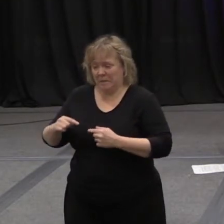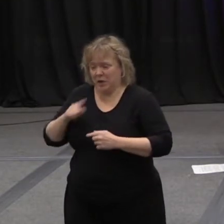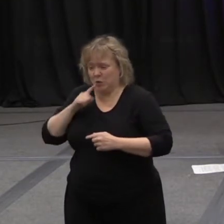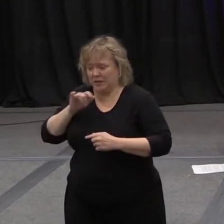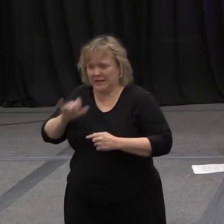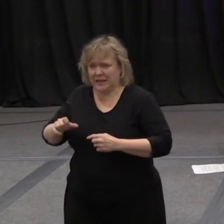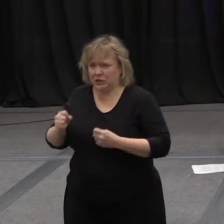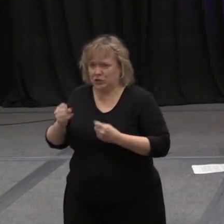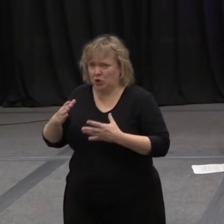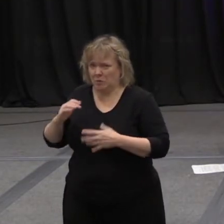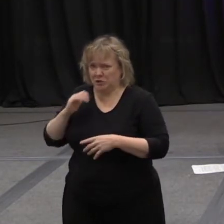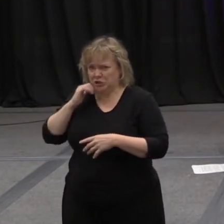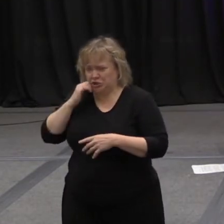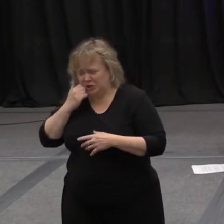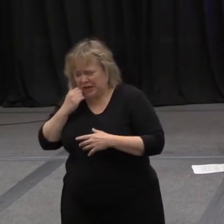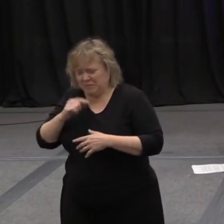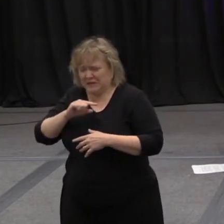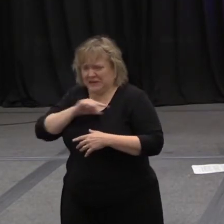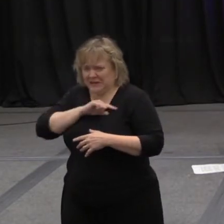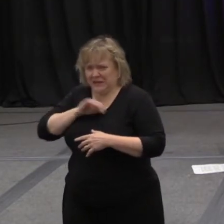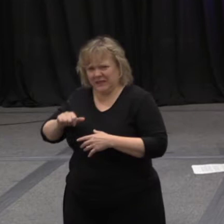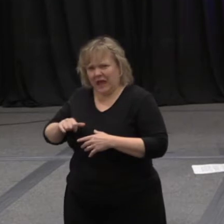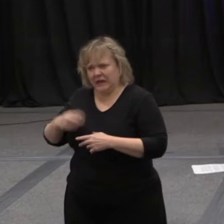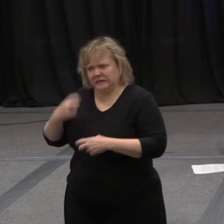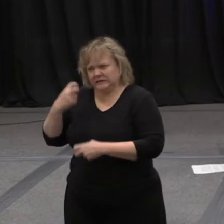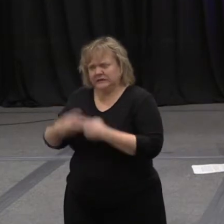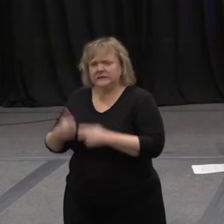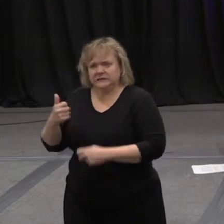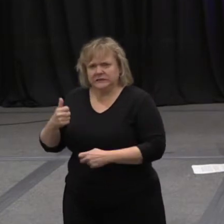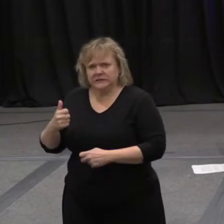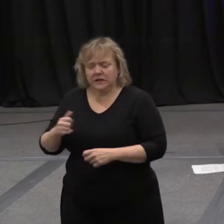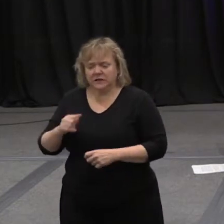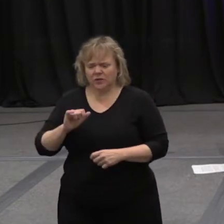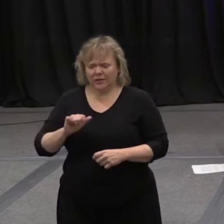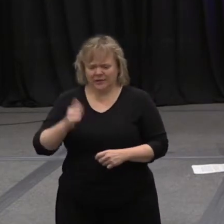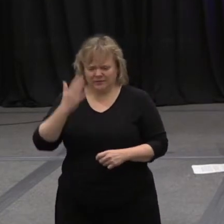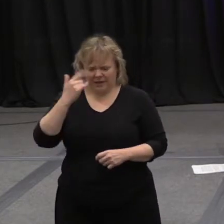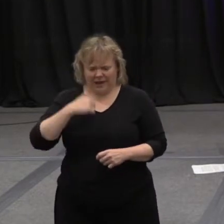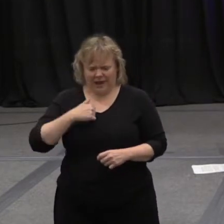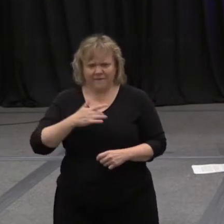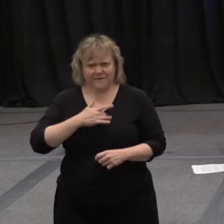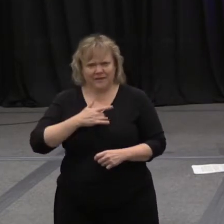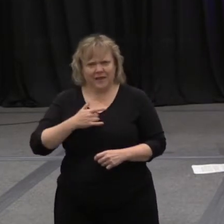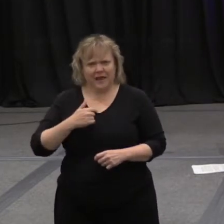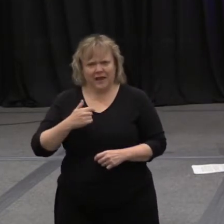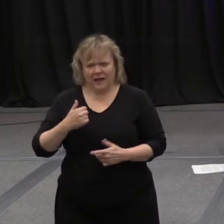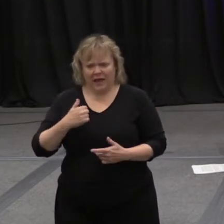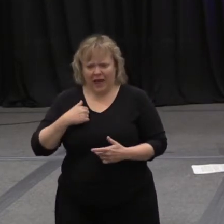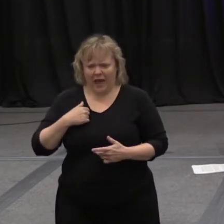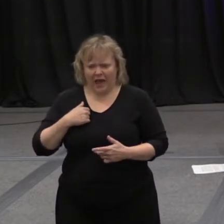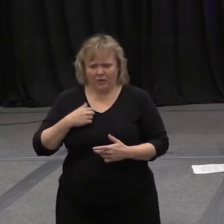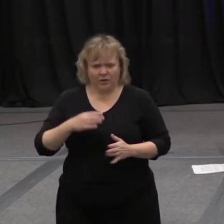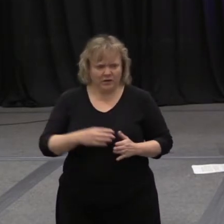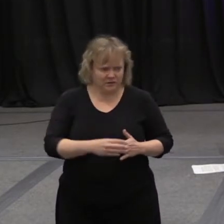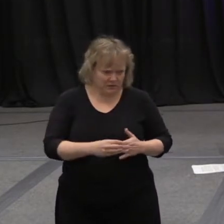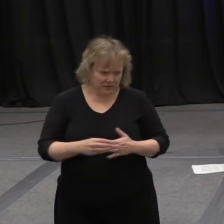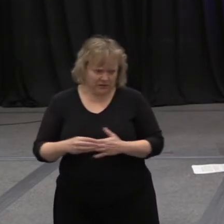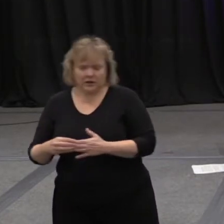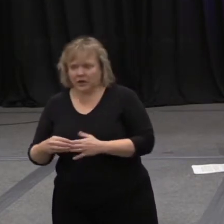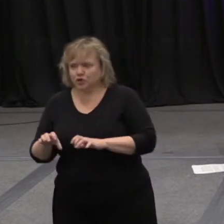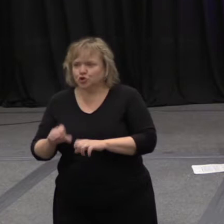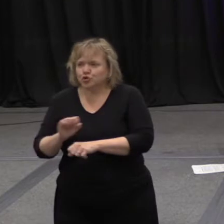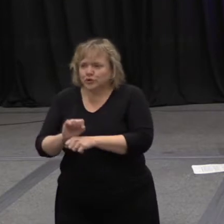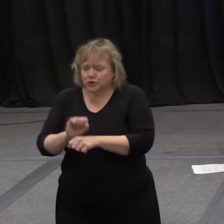own that the church has contributed to that, and that's part of the reason I feel so called to do this work, because some of the messages that the wider church is putting